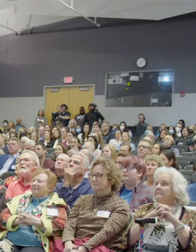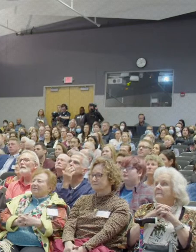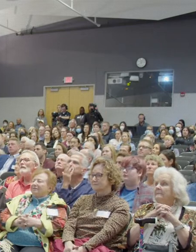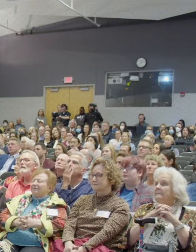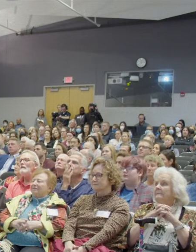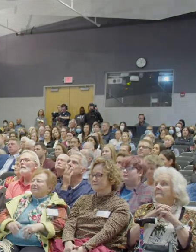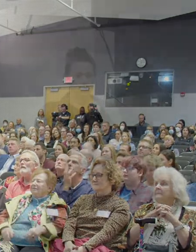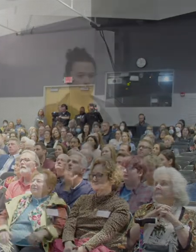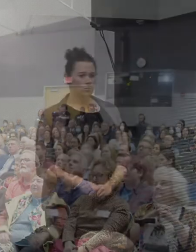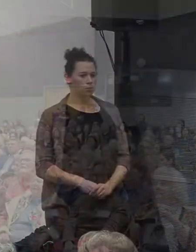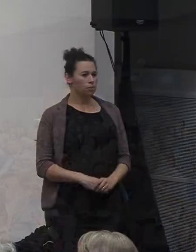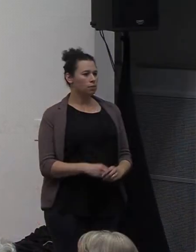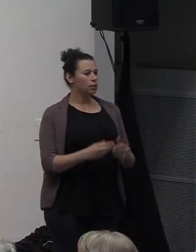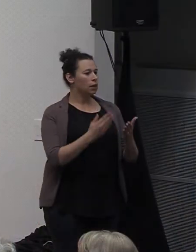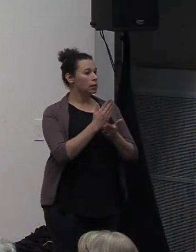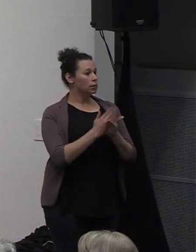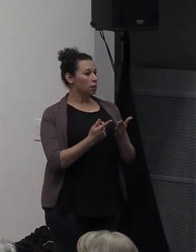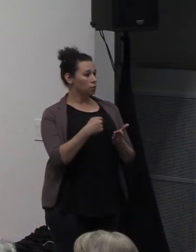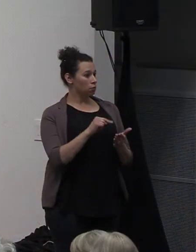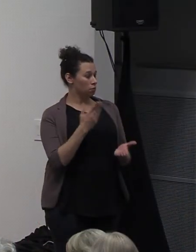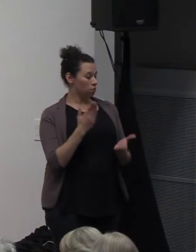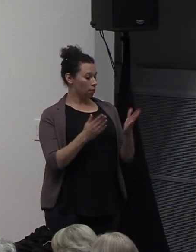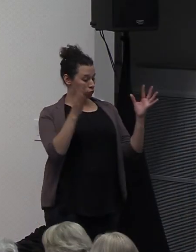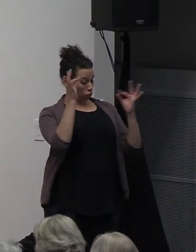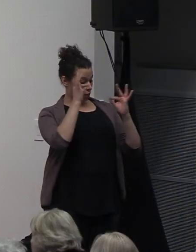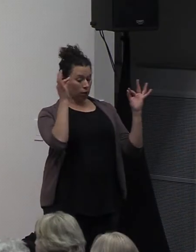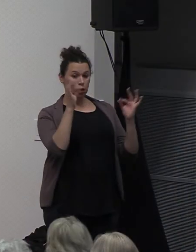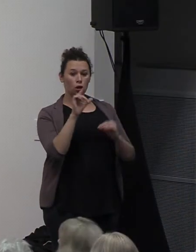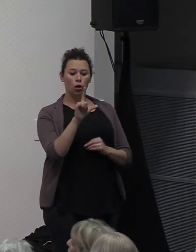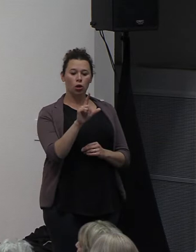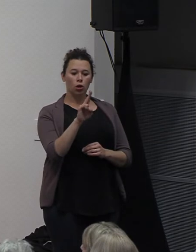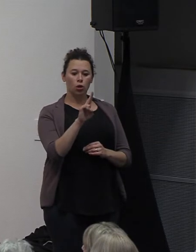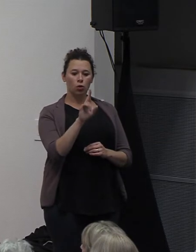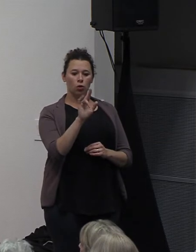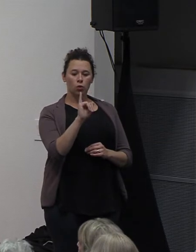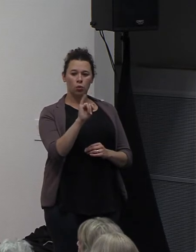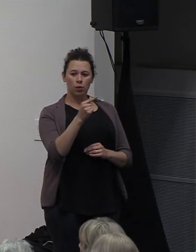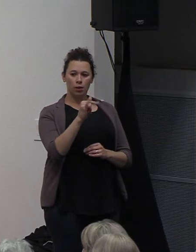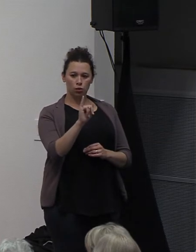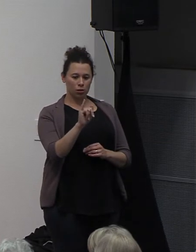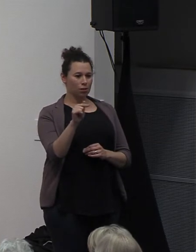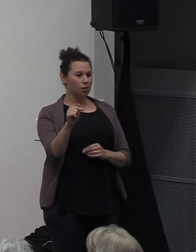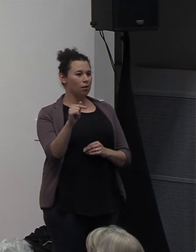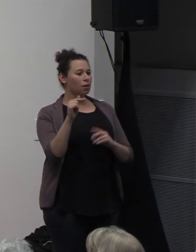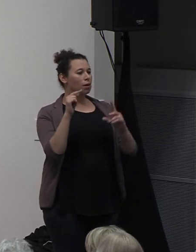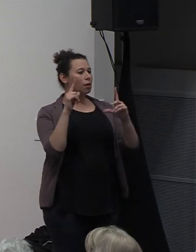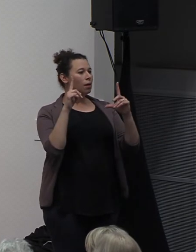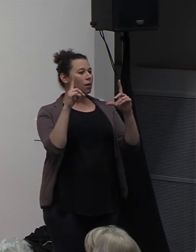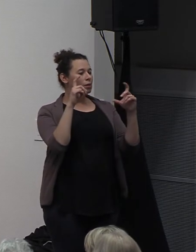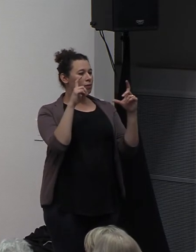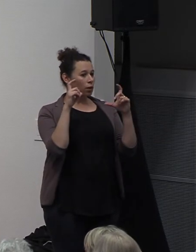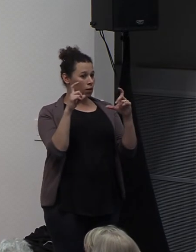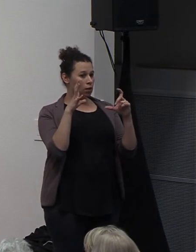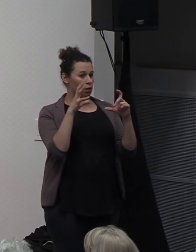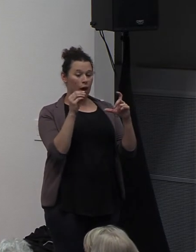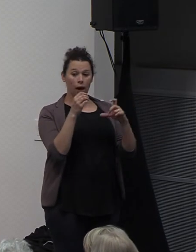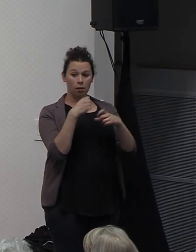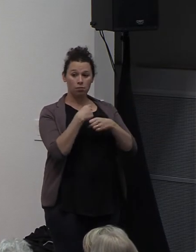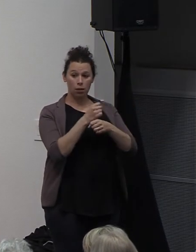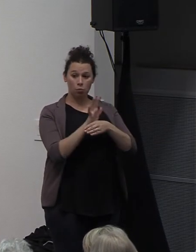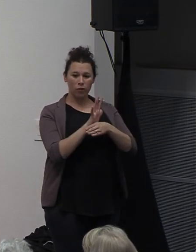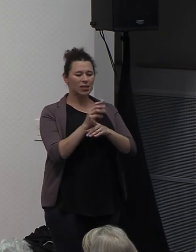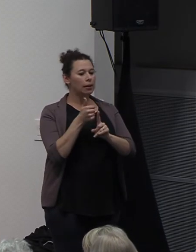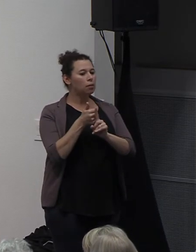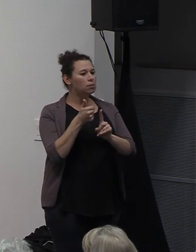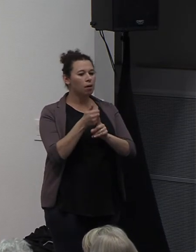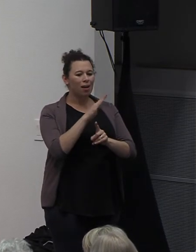What some of you might find surprising is that Luigi Toscano is a self-taught photographer and filmmaker. As a